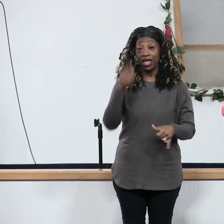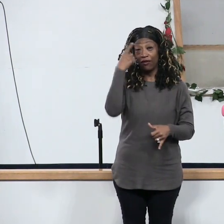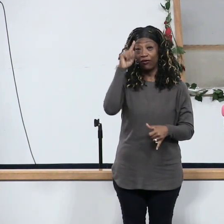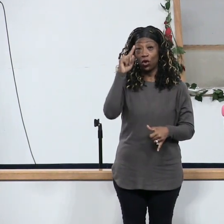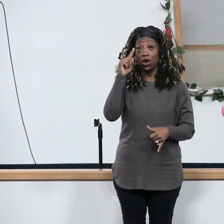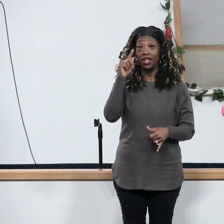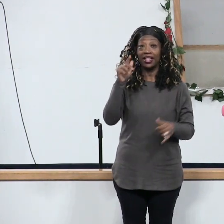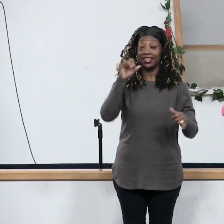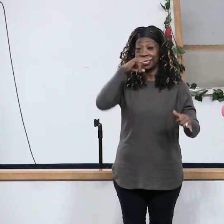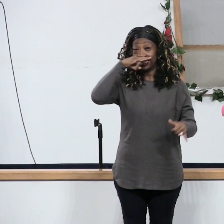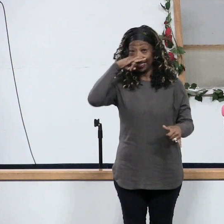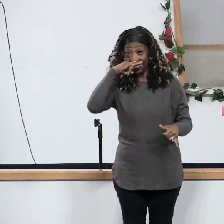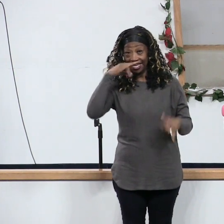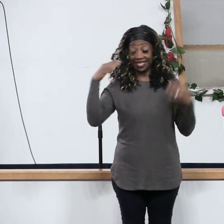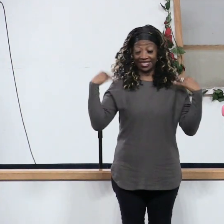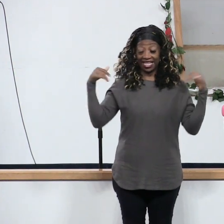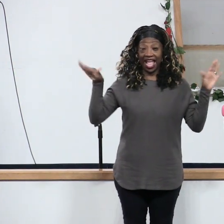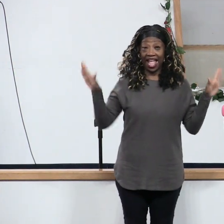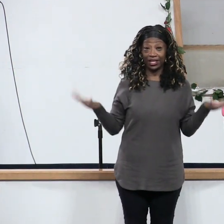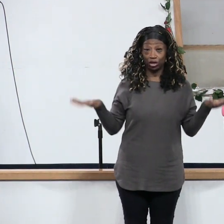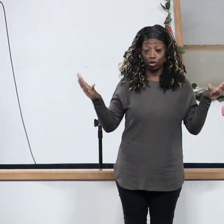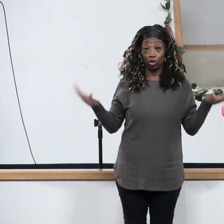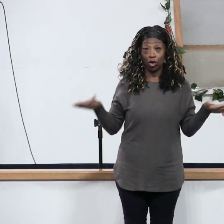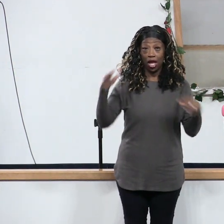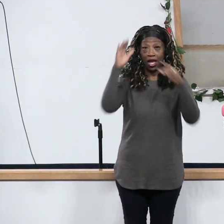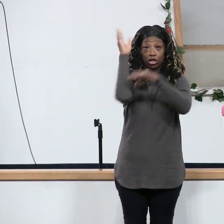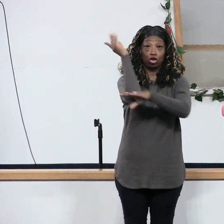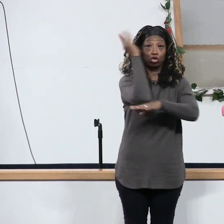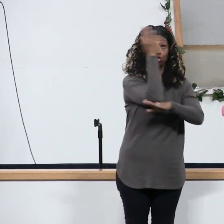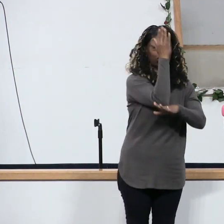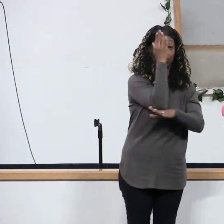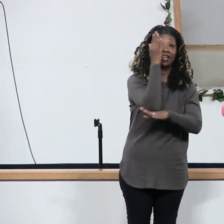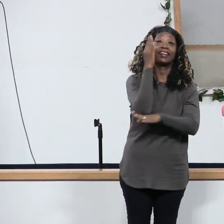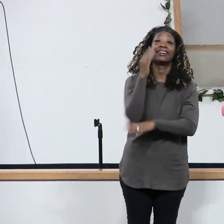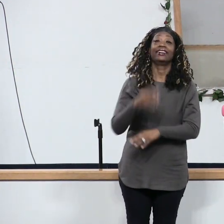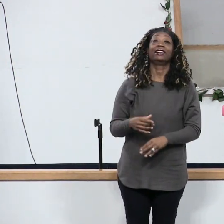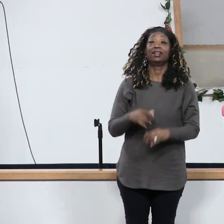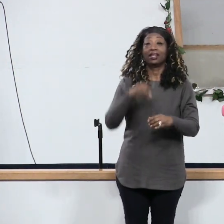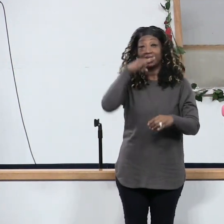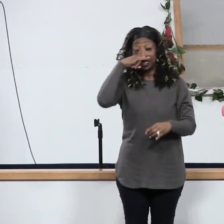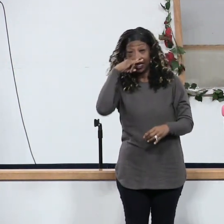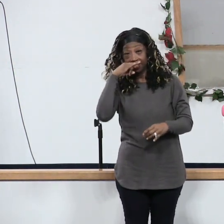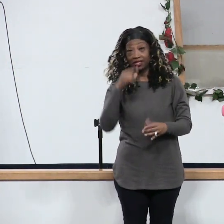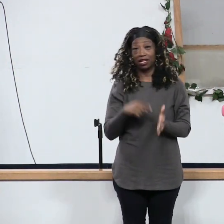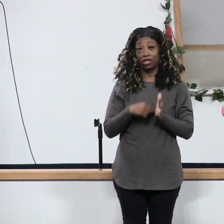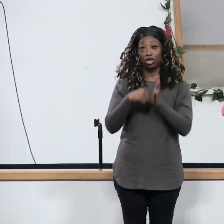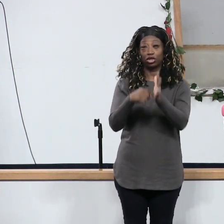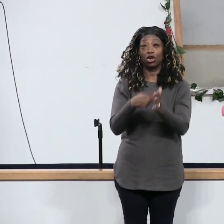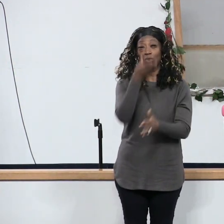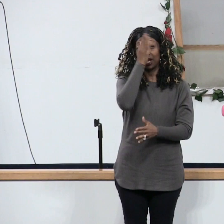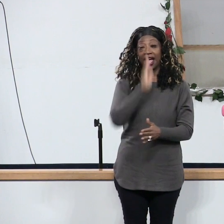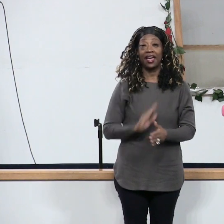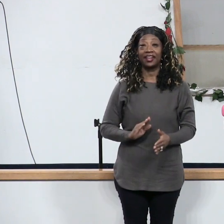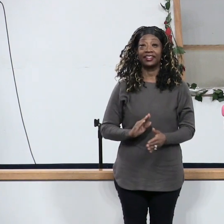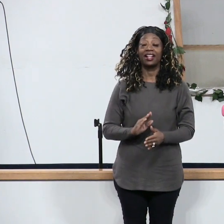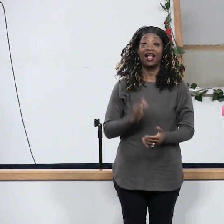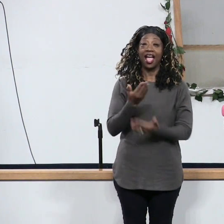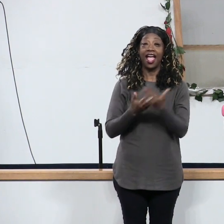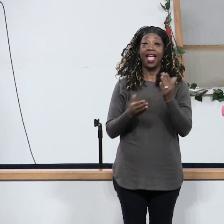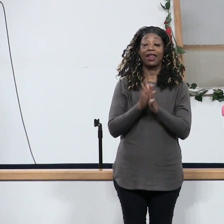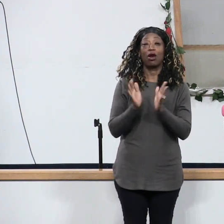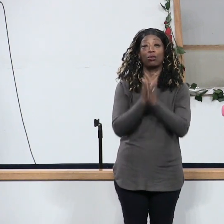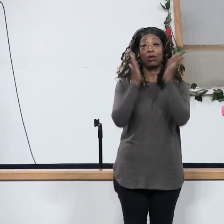Tree kids. Come on, let's show God a hand clap of praise for that. Amen. How we're able to be a blessing,